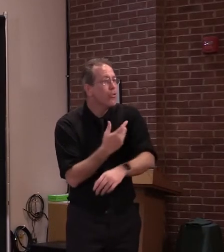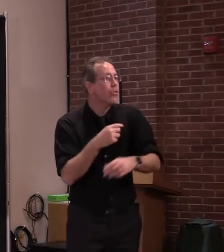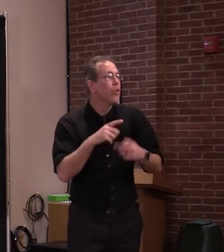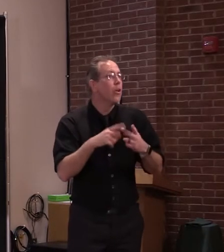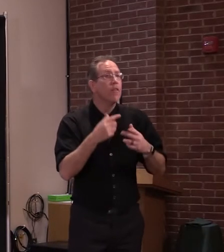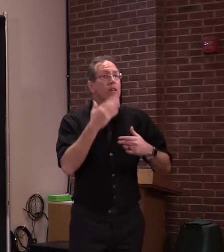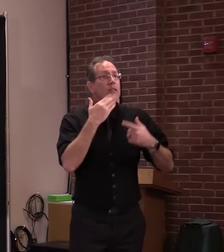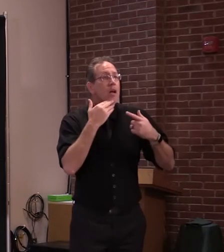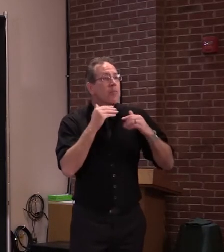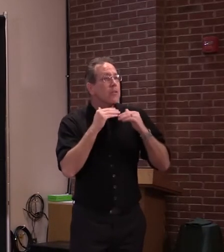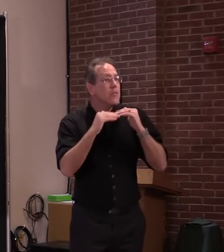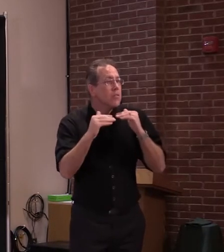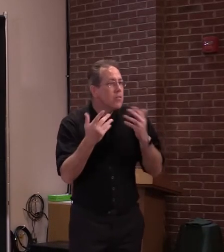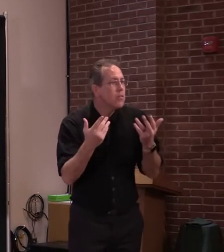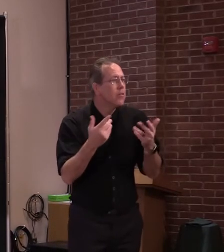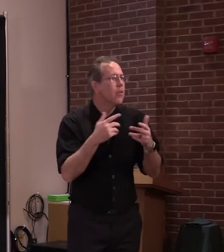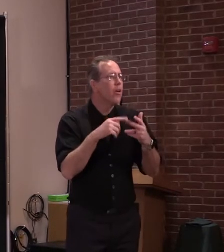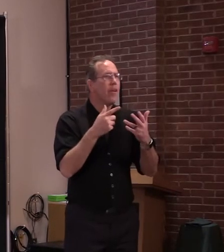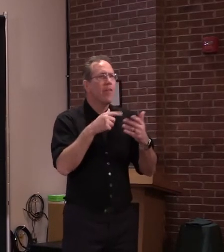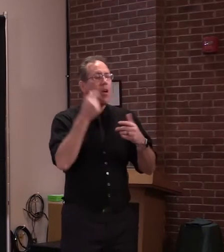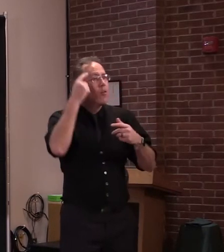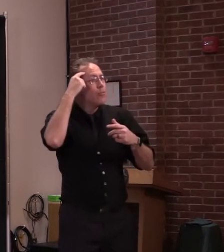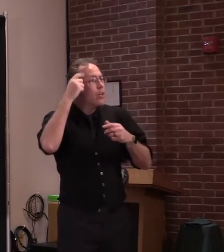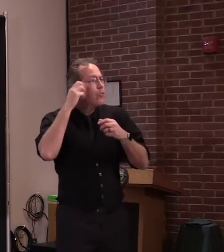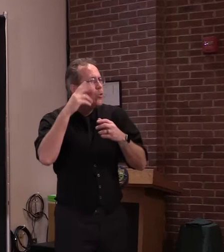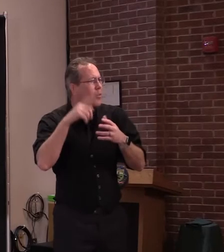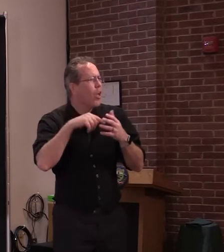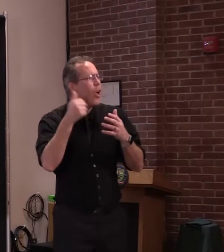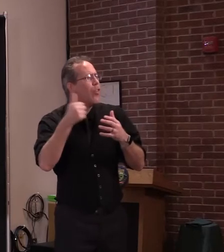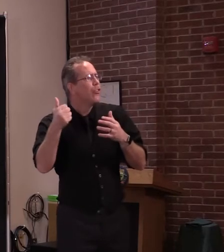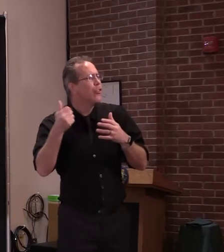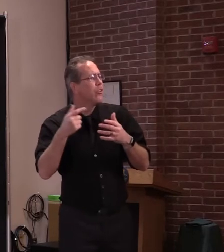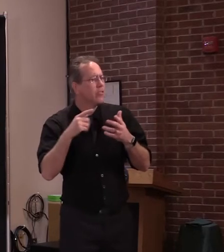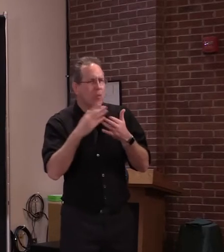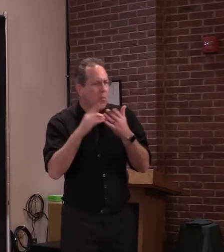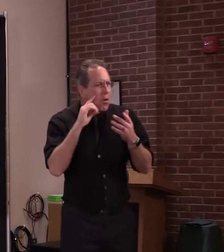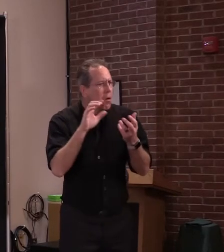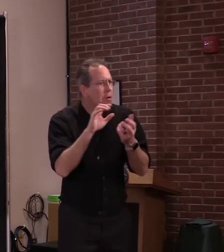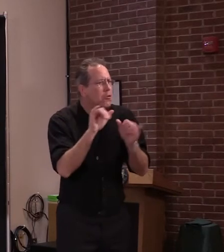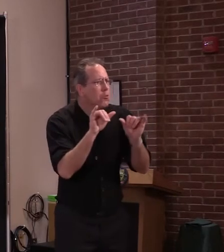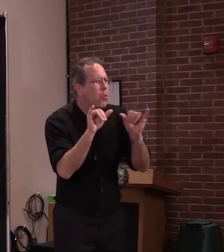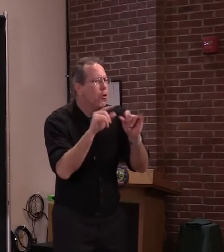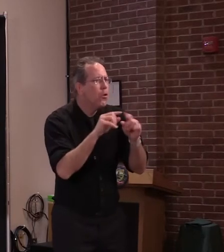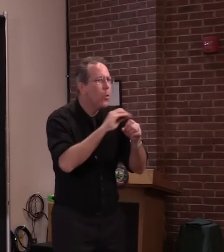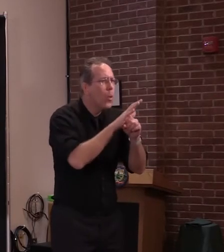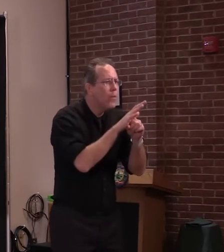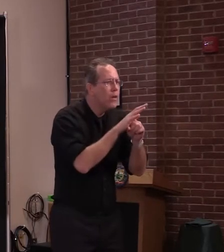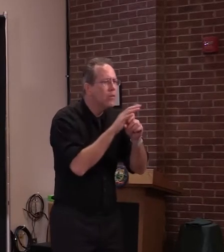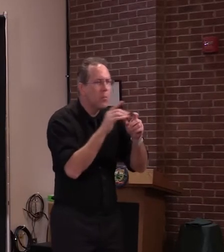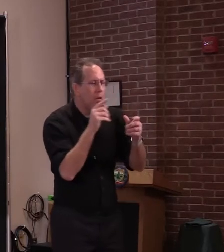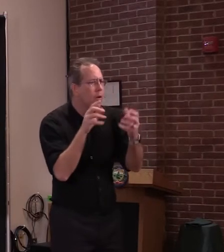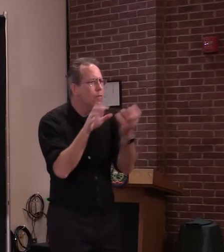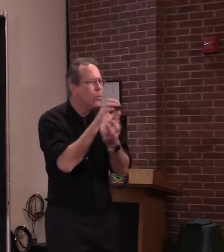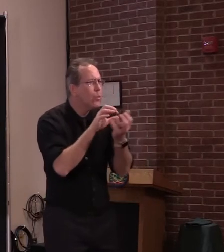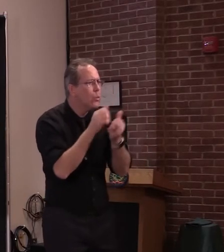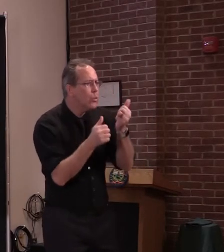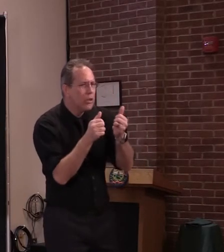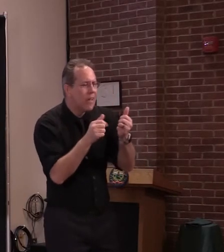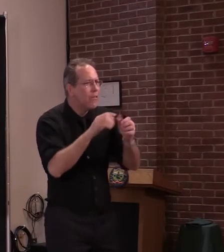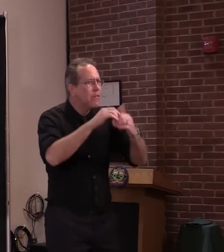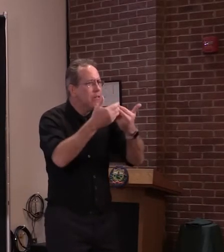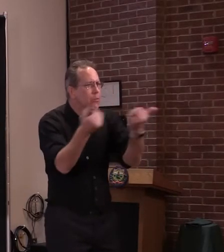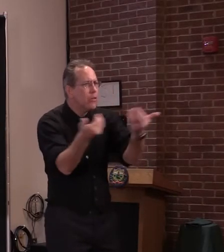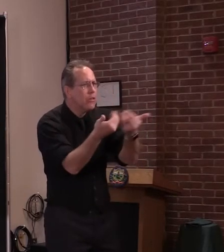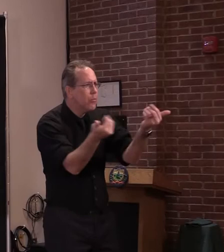they're in the hospital and they have COVID, it is a higher level of trying to segregate and so forth and protect